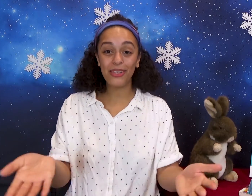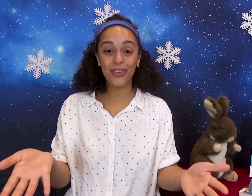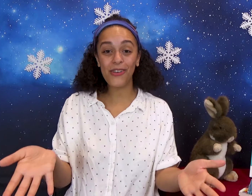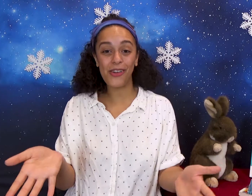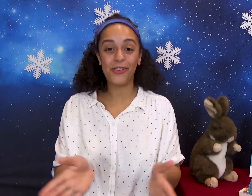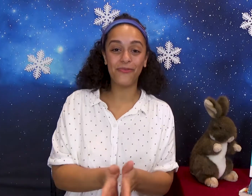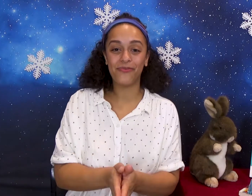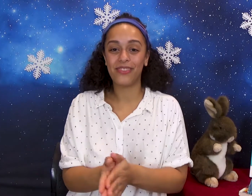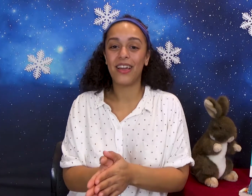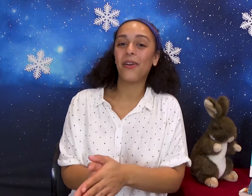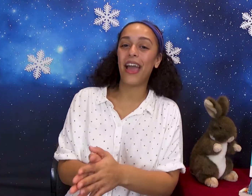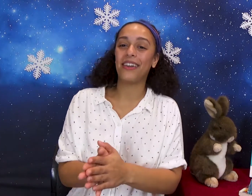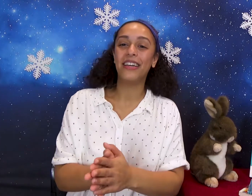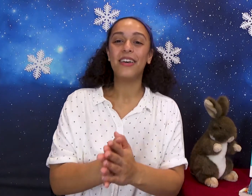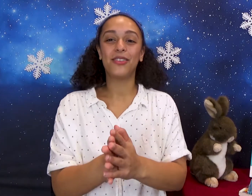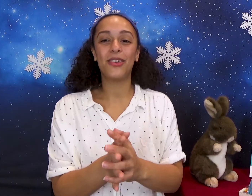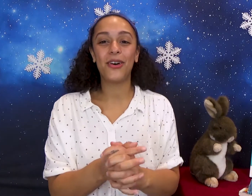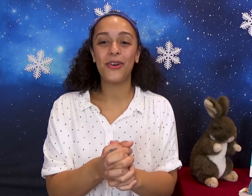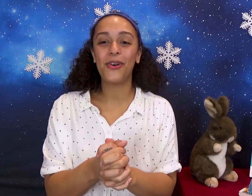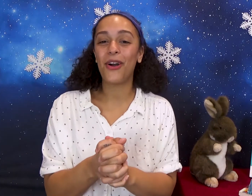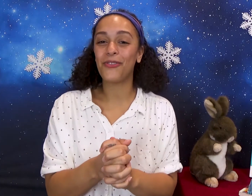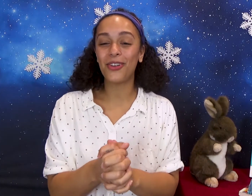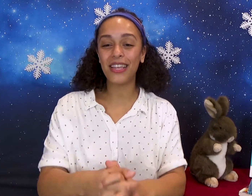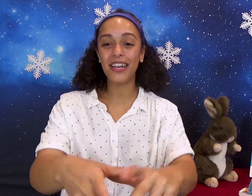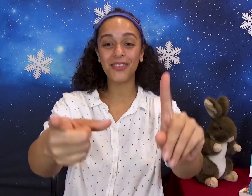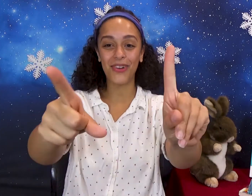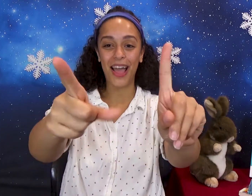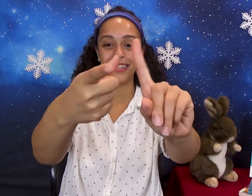me show you. Okay, so our first sign is friends.